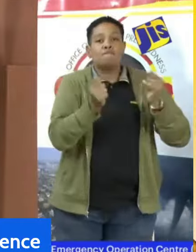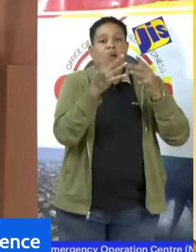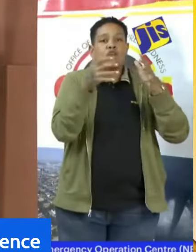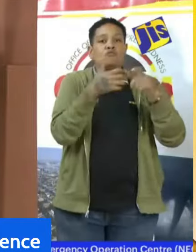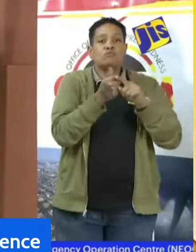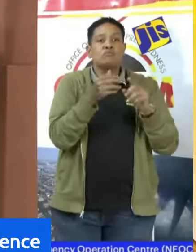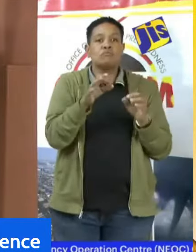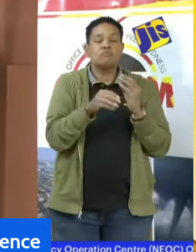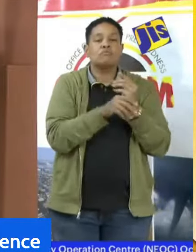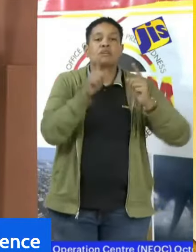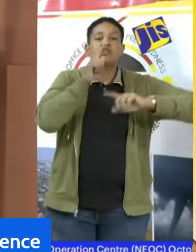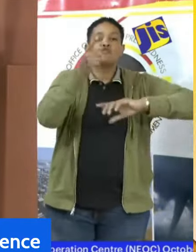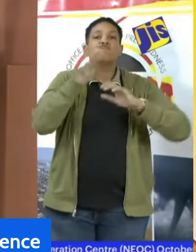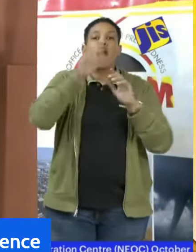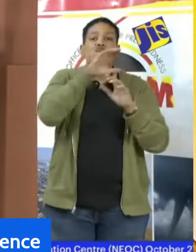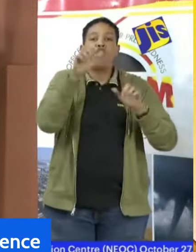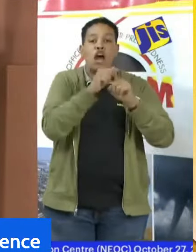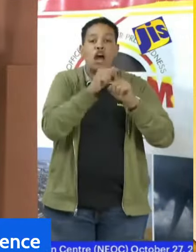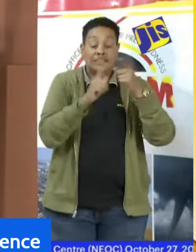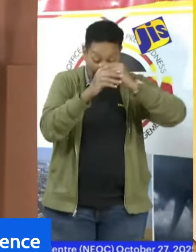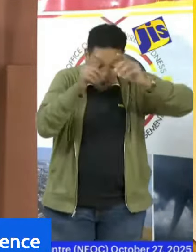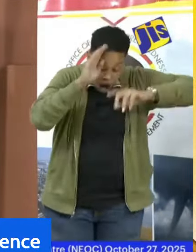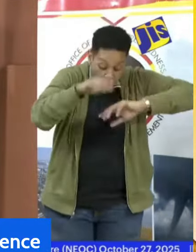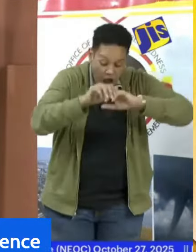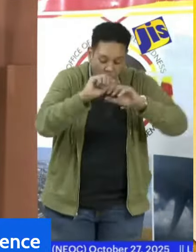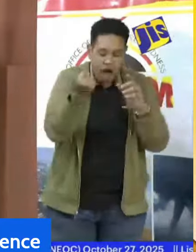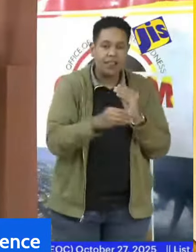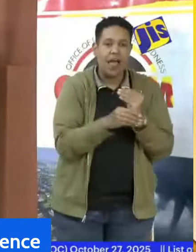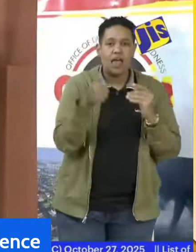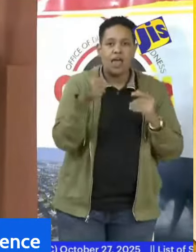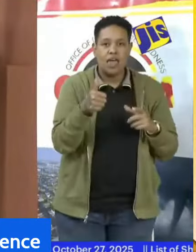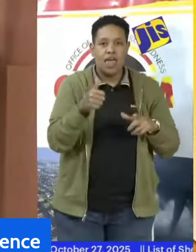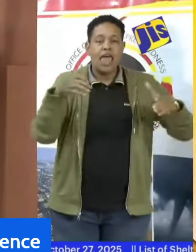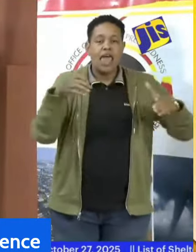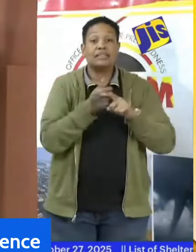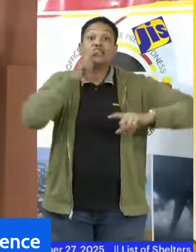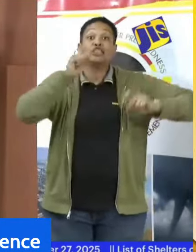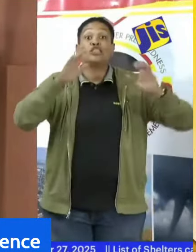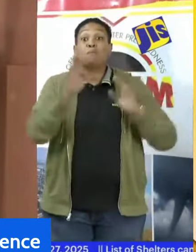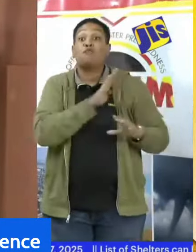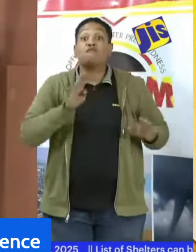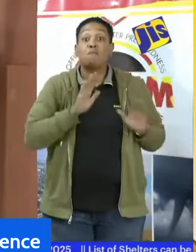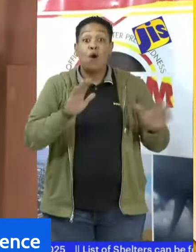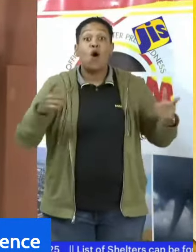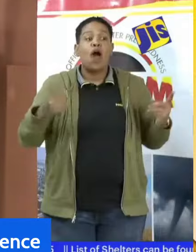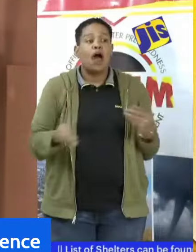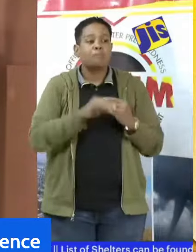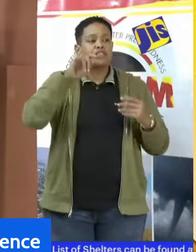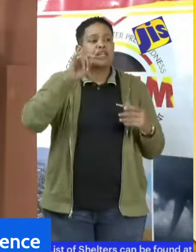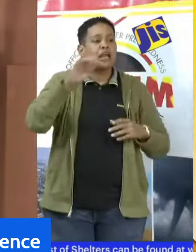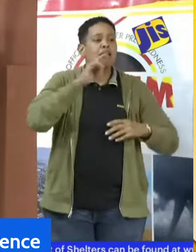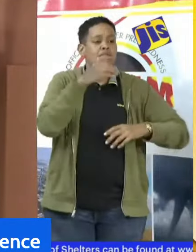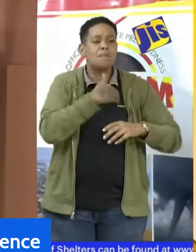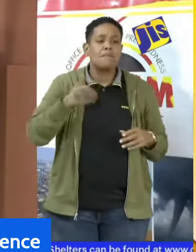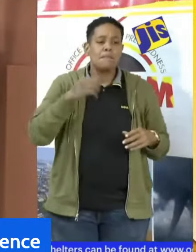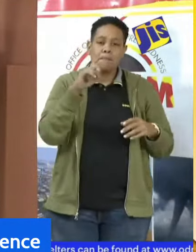the Red Cross, and all the other entities, chairman of the board, members of the